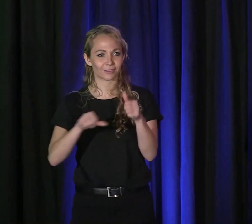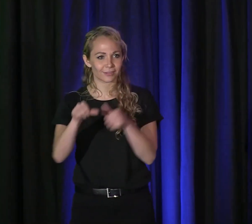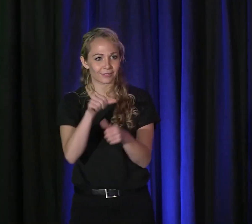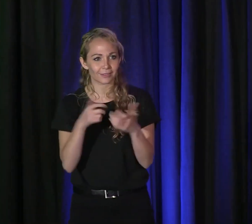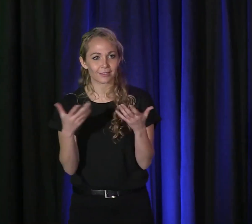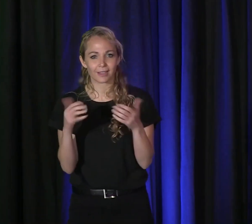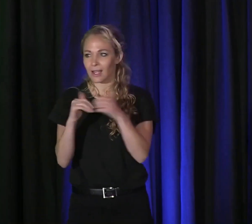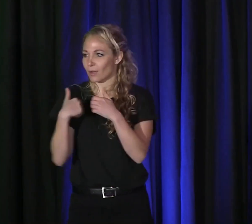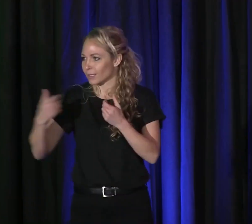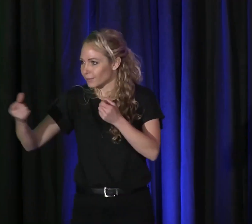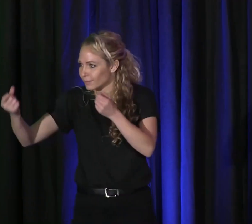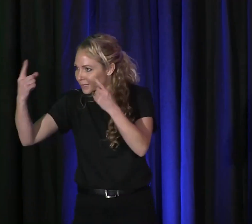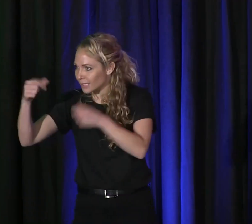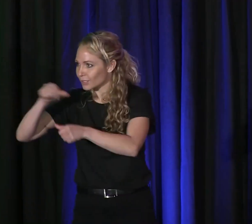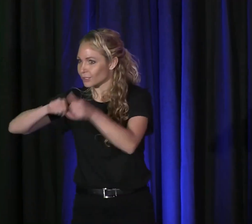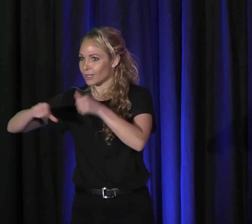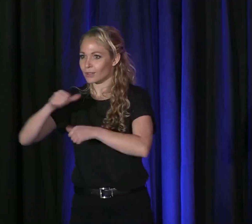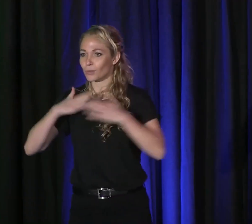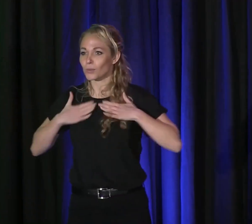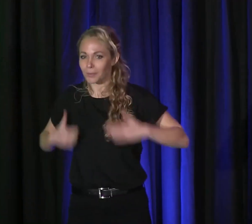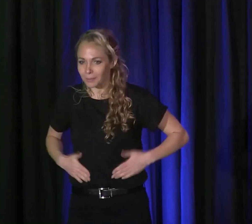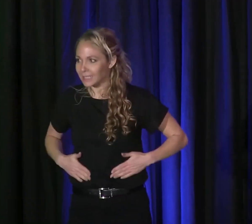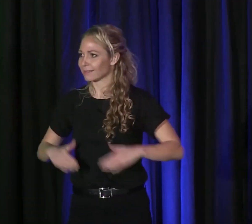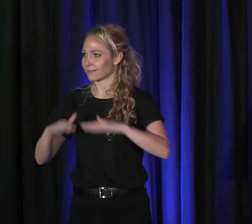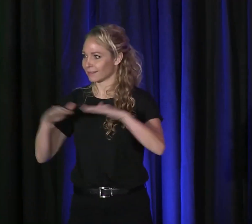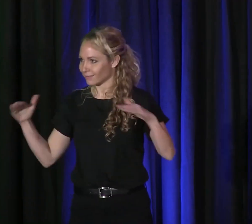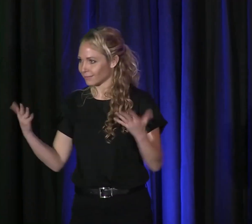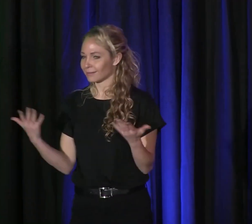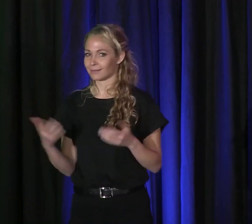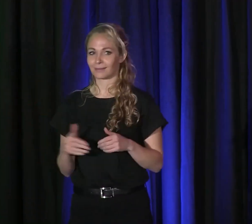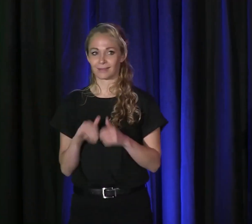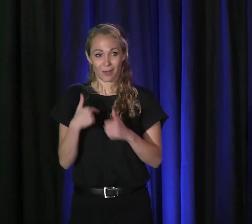the importance of it is our relationships with others, understanding each other,